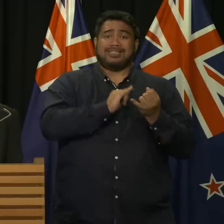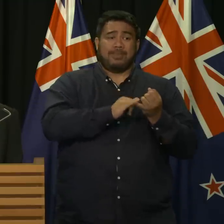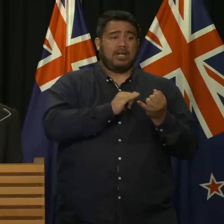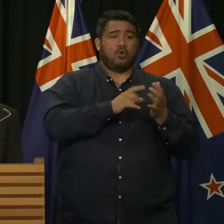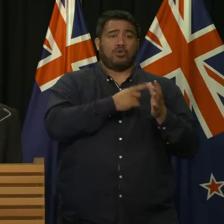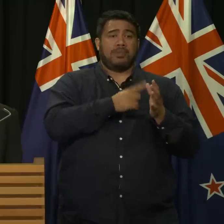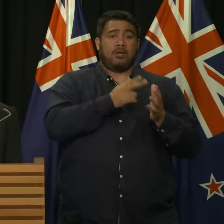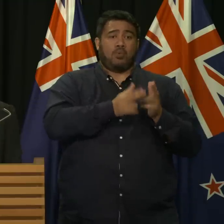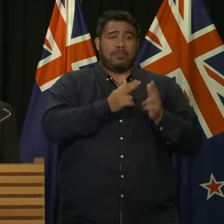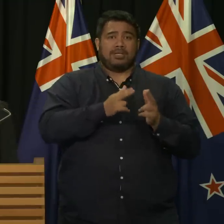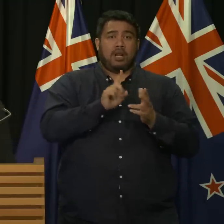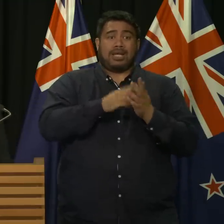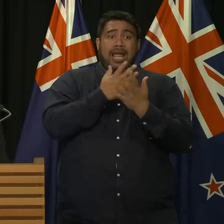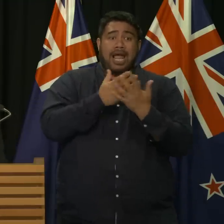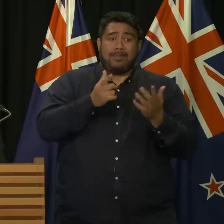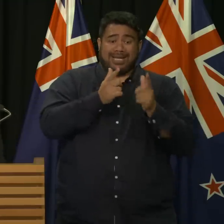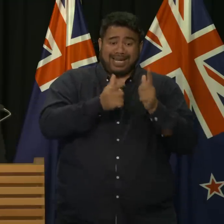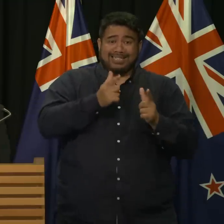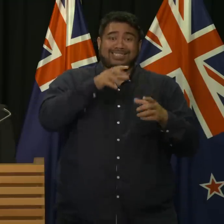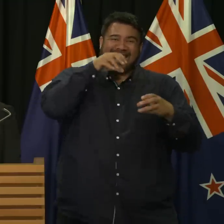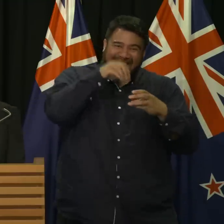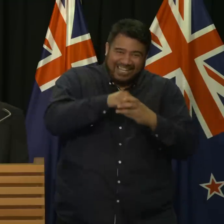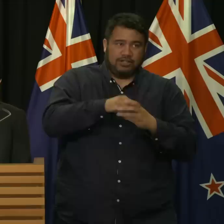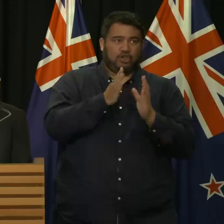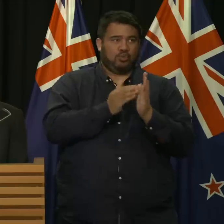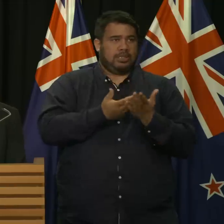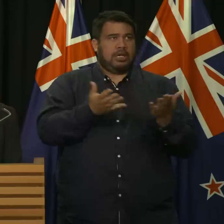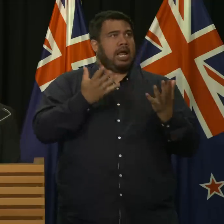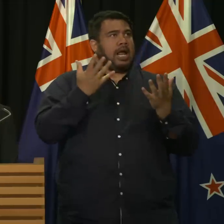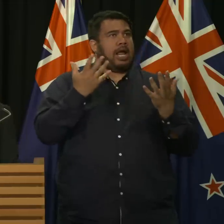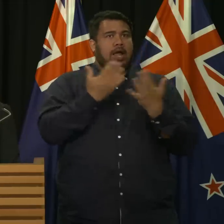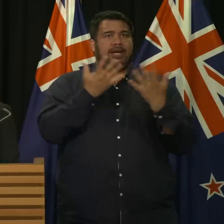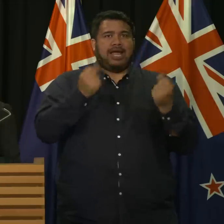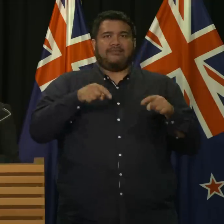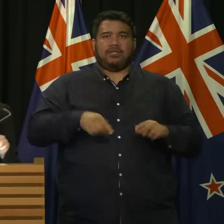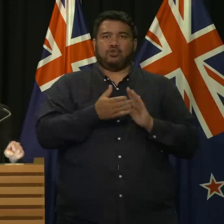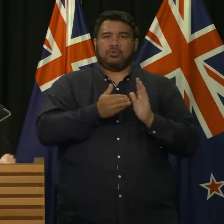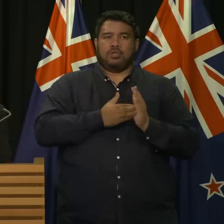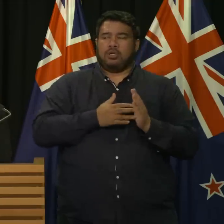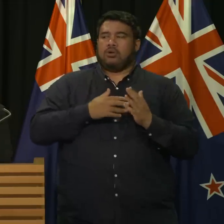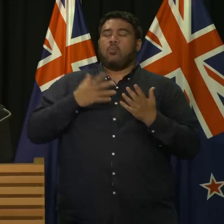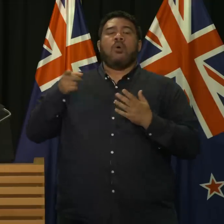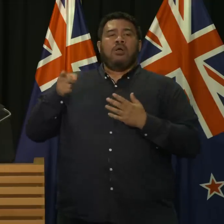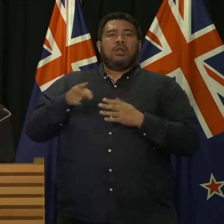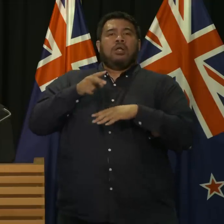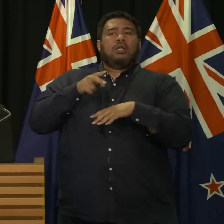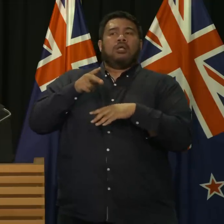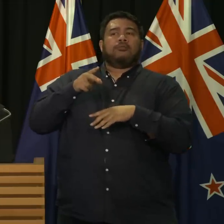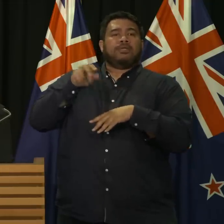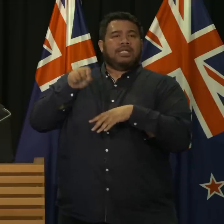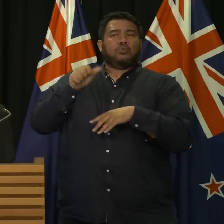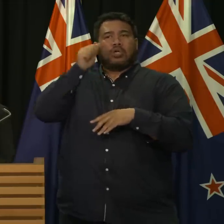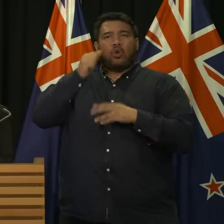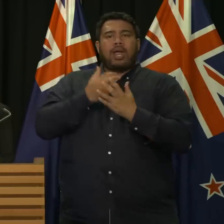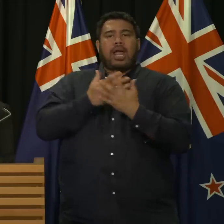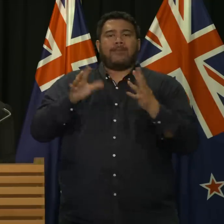weapons actually are in New Zealand? They have an idea of the total number of guns,